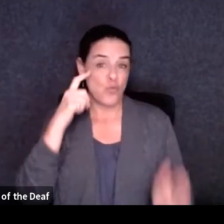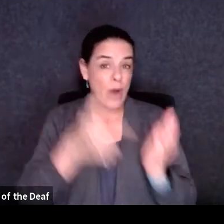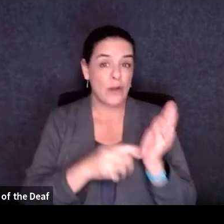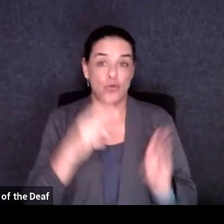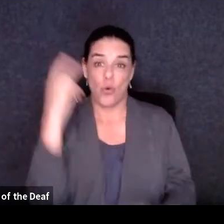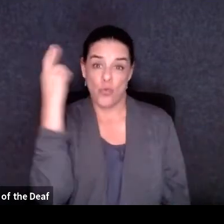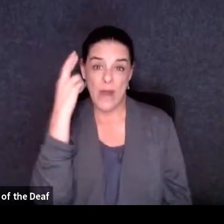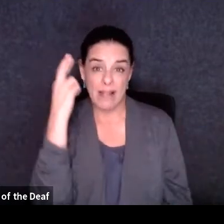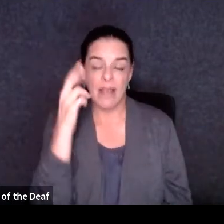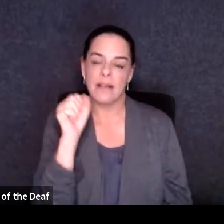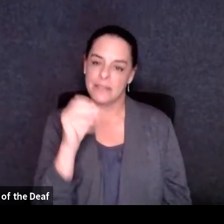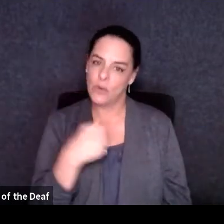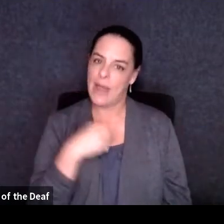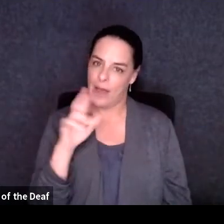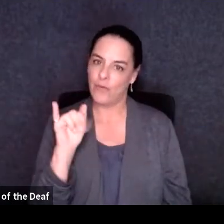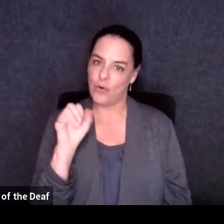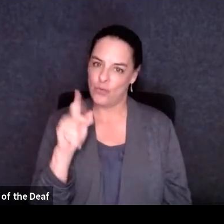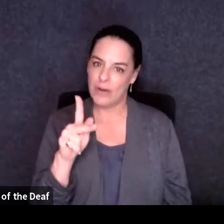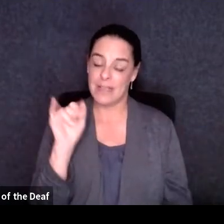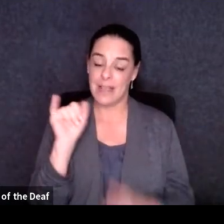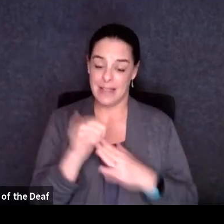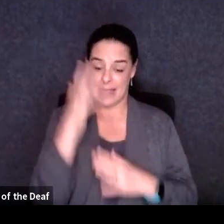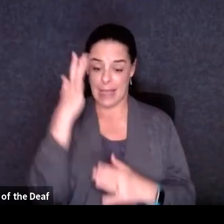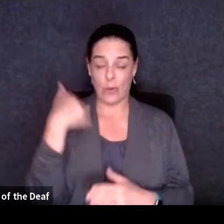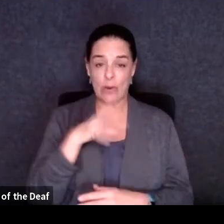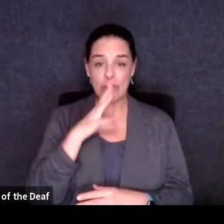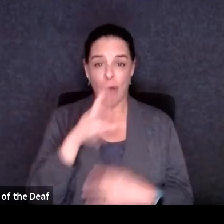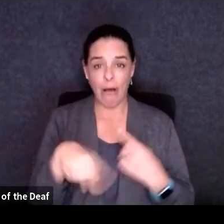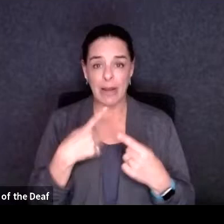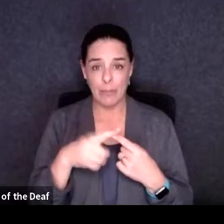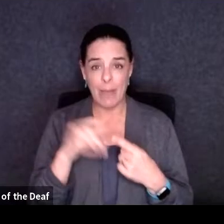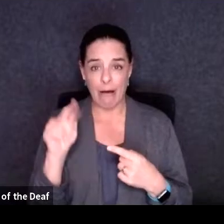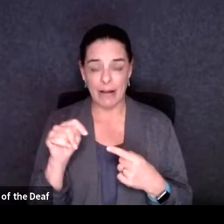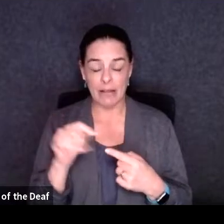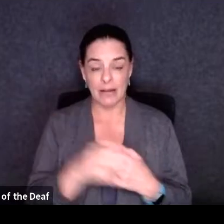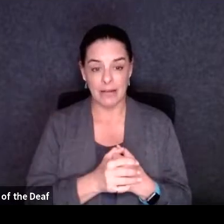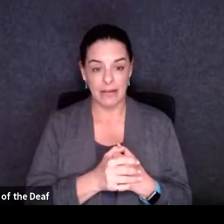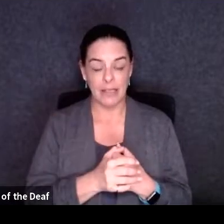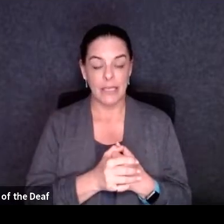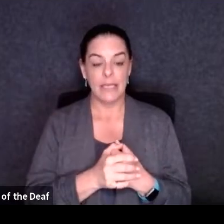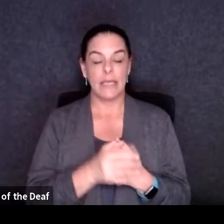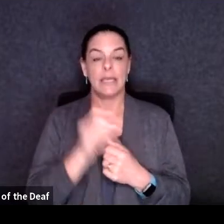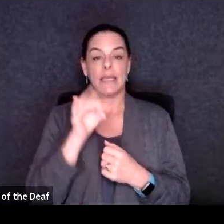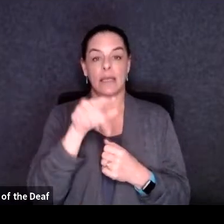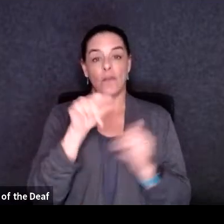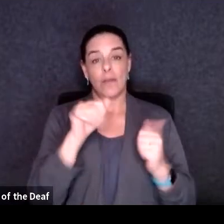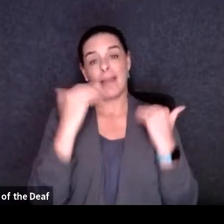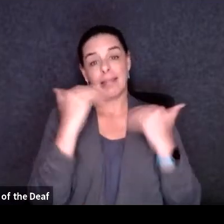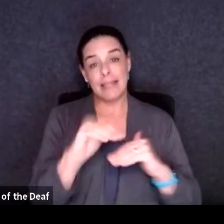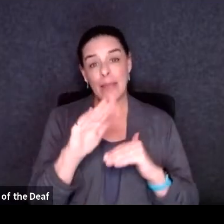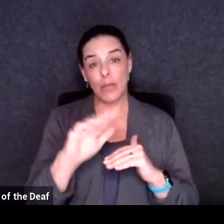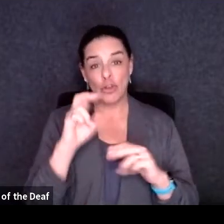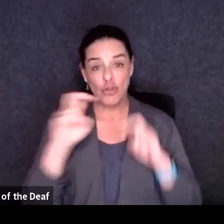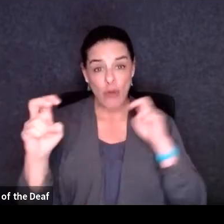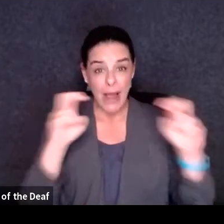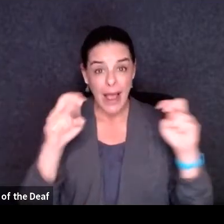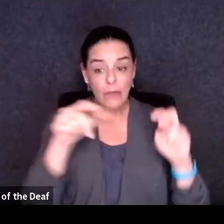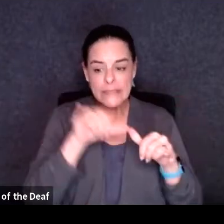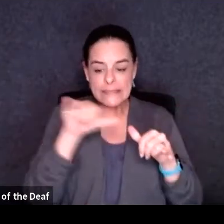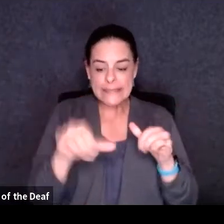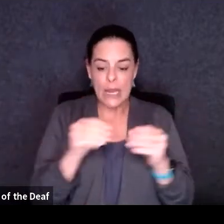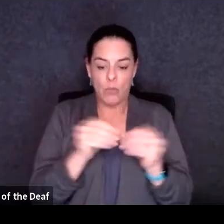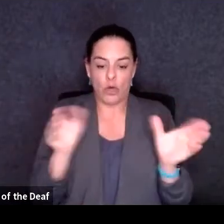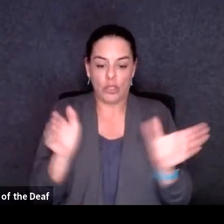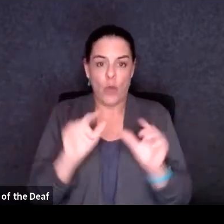so there is risk there. That's why we're talking about it. If you can limit your travels, if you can stay in smaller groups